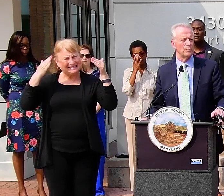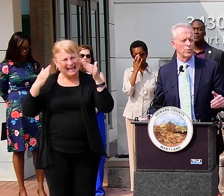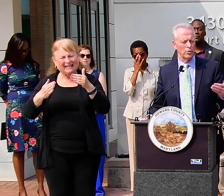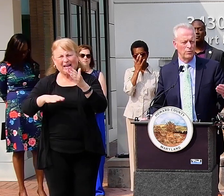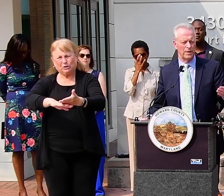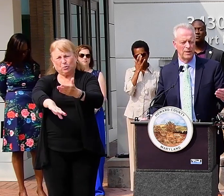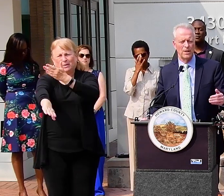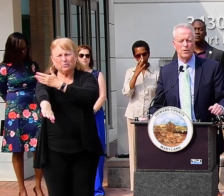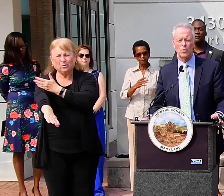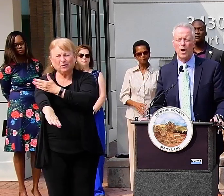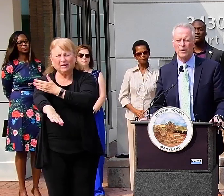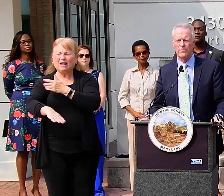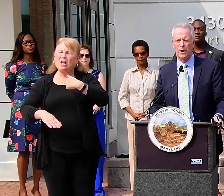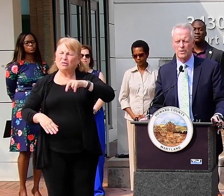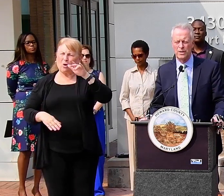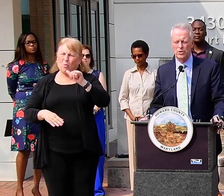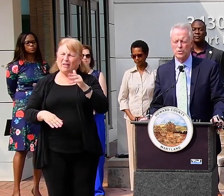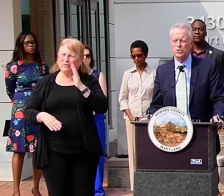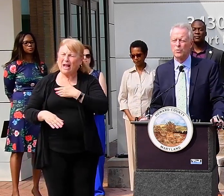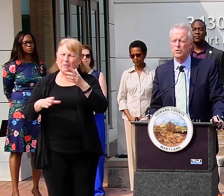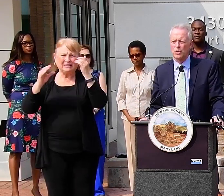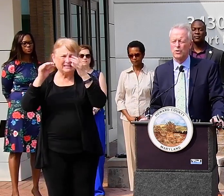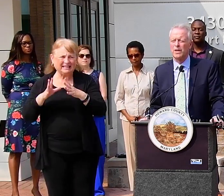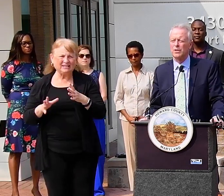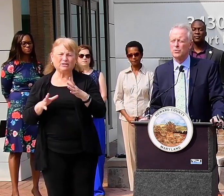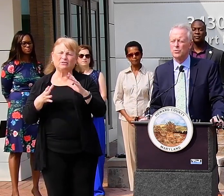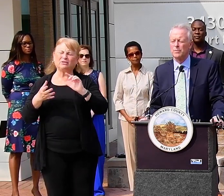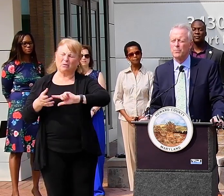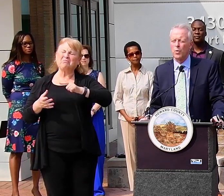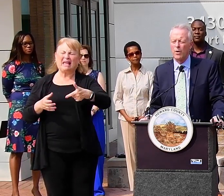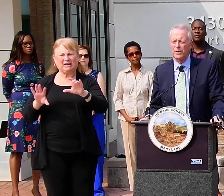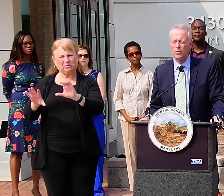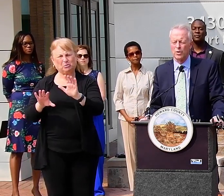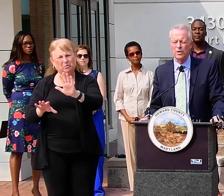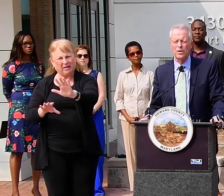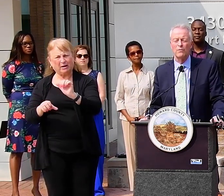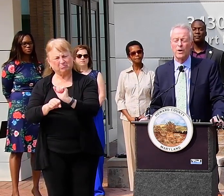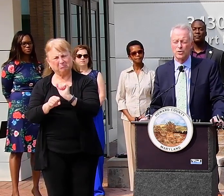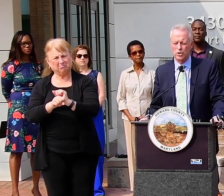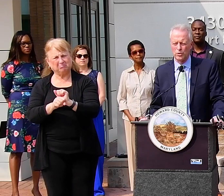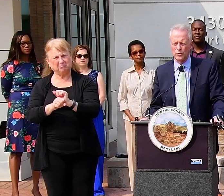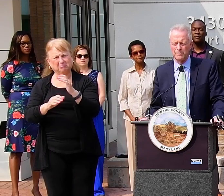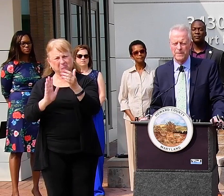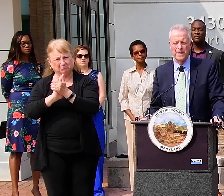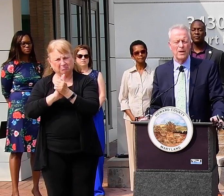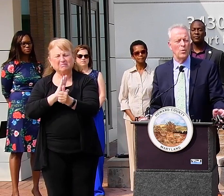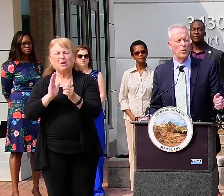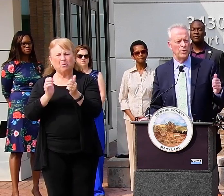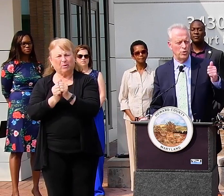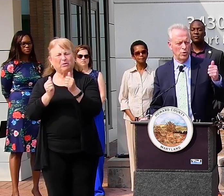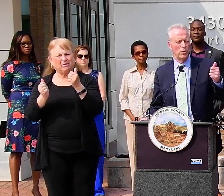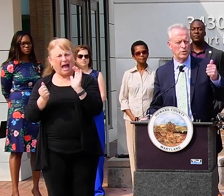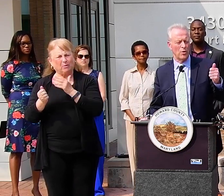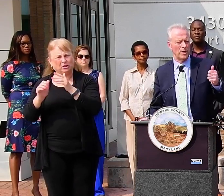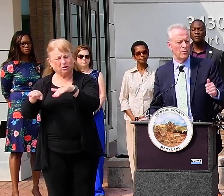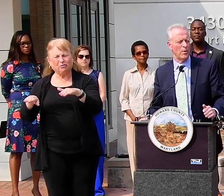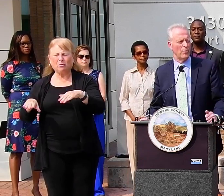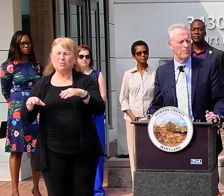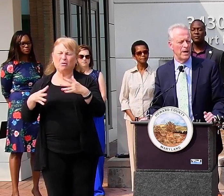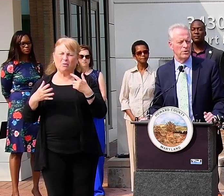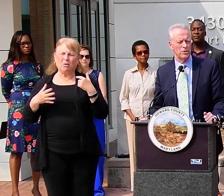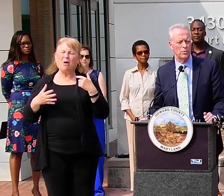dedicated to improving the quality for our teachers, so in turn they can do the quality work for our children. We do, as